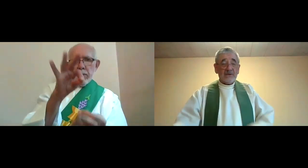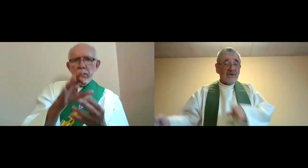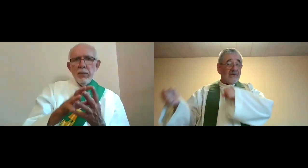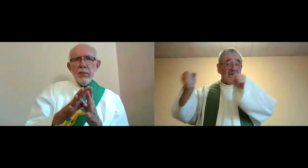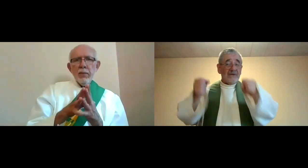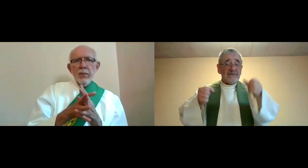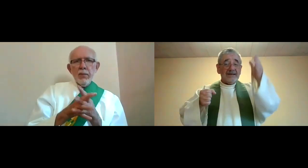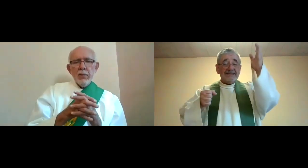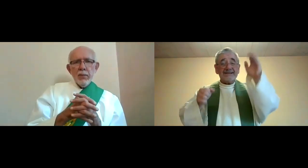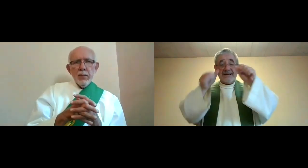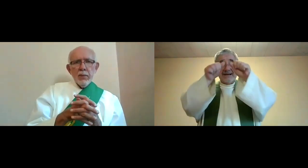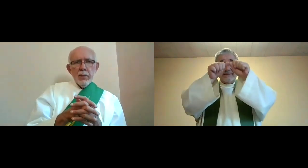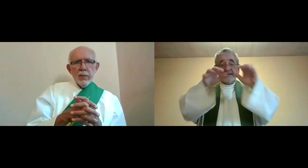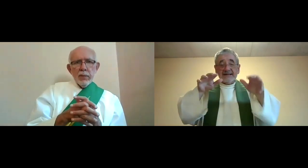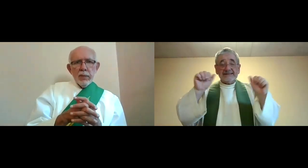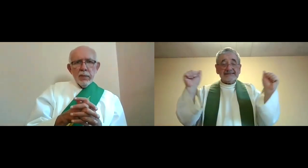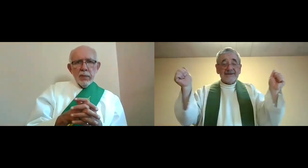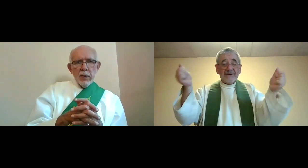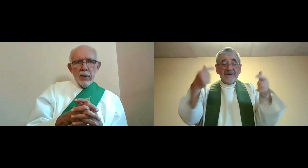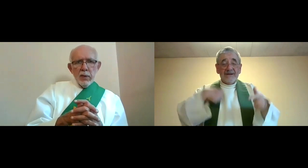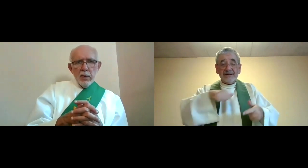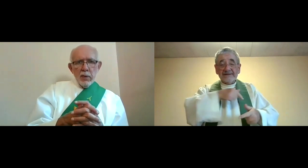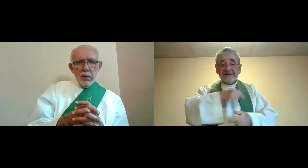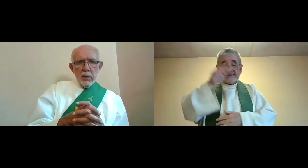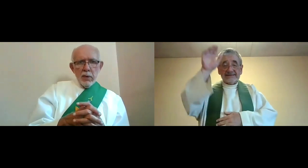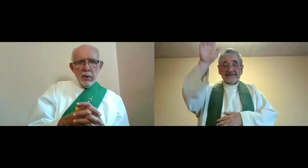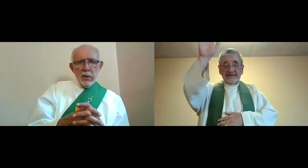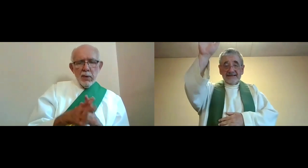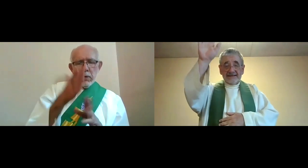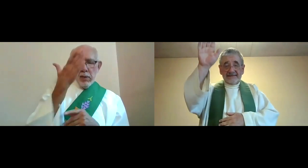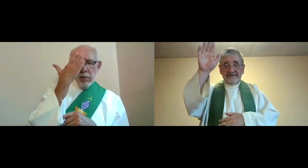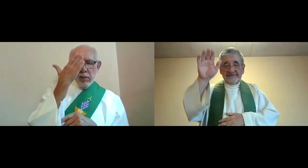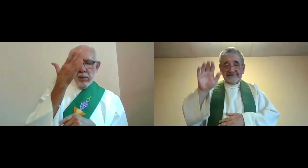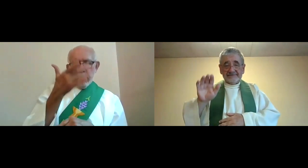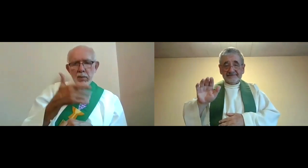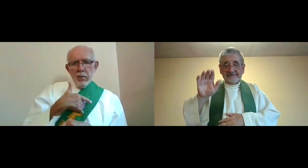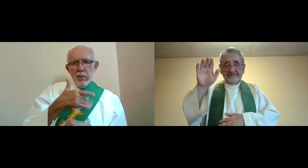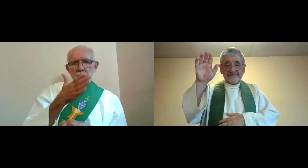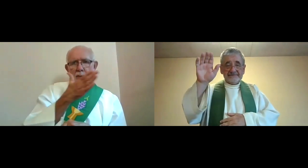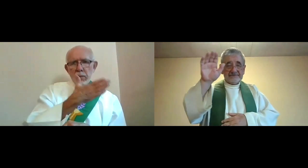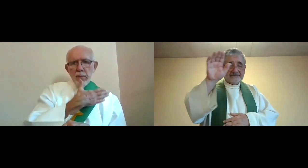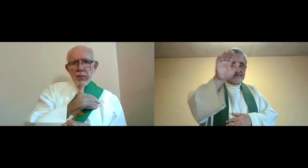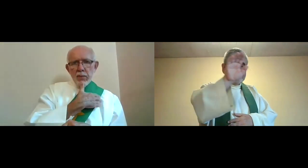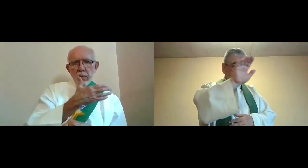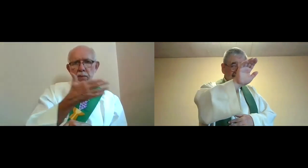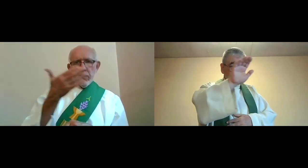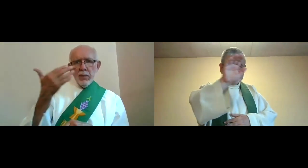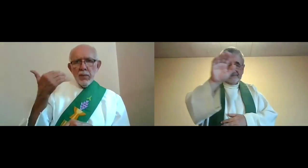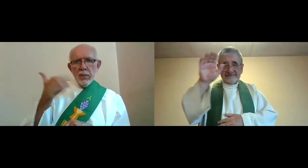spirit. May Almighty God bless us. In the name of the Father, the